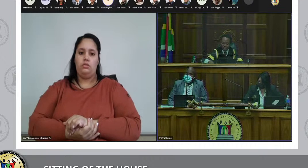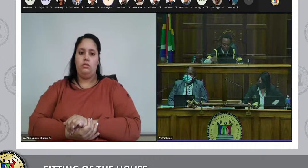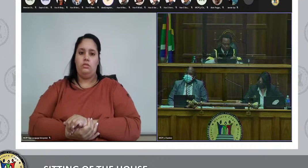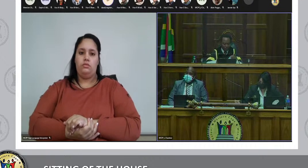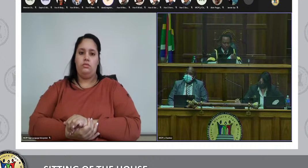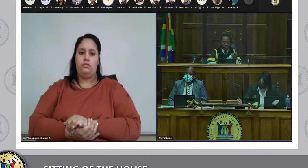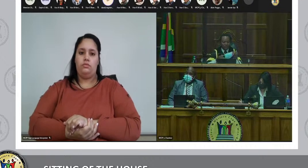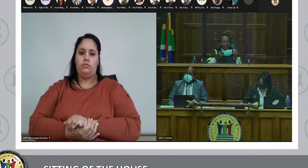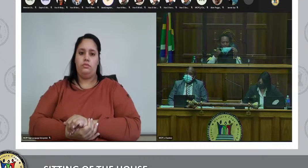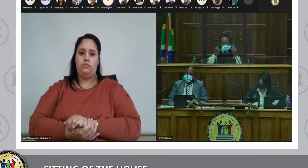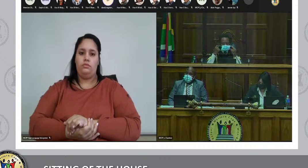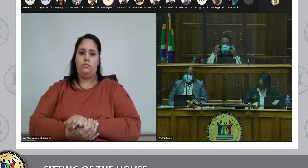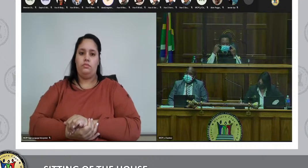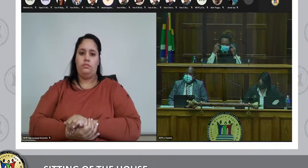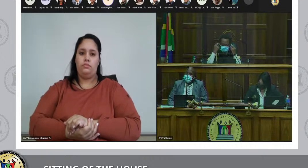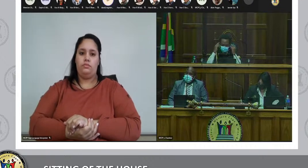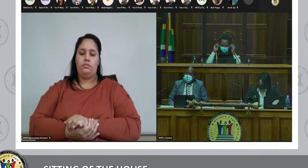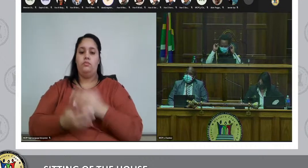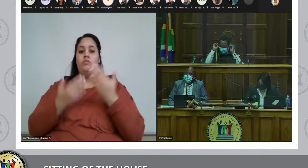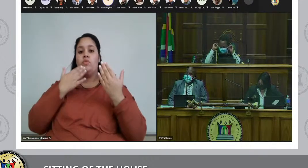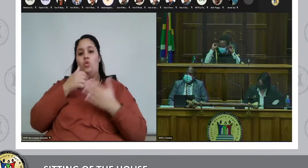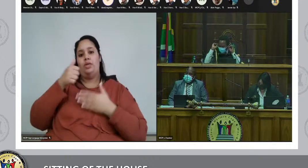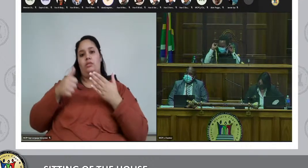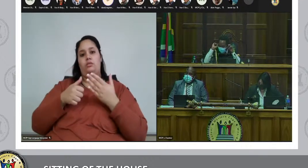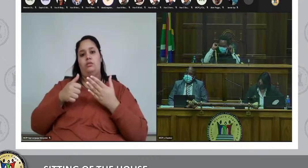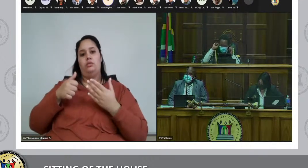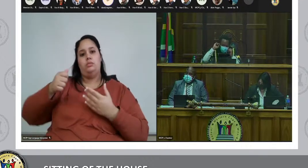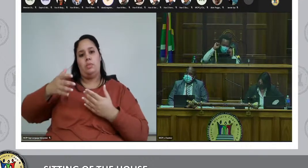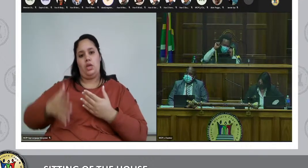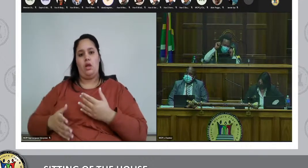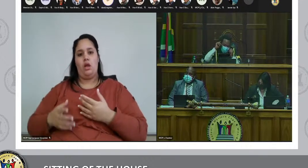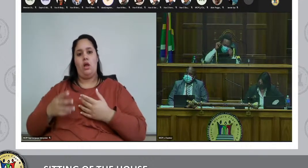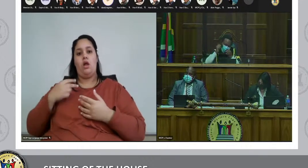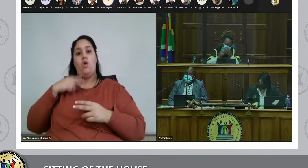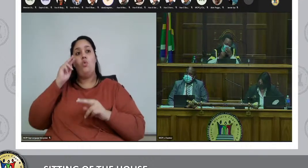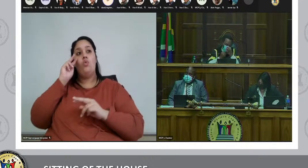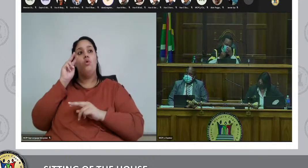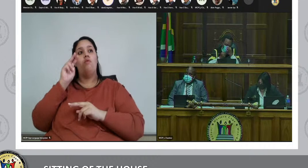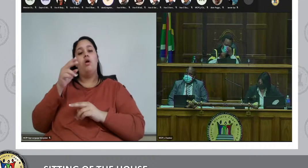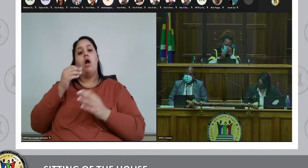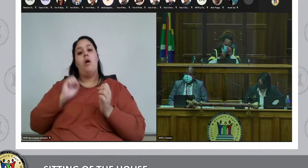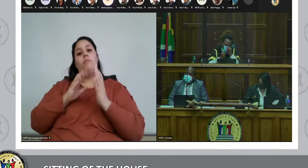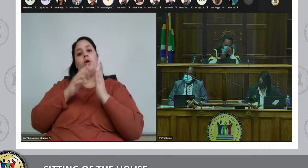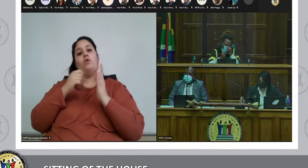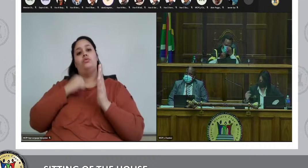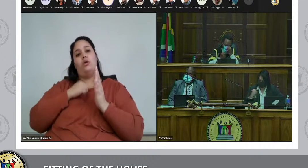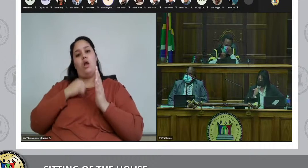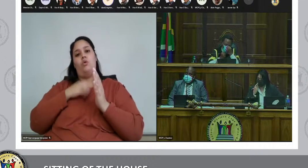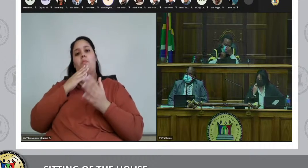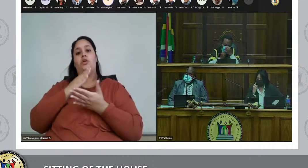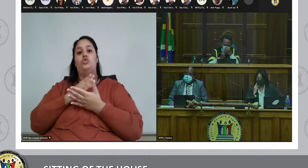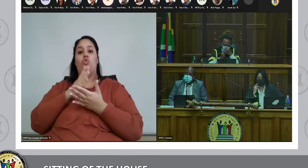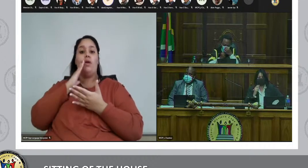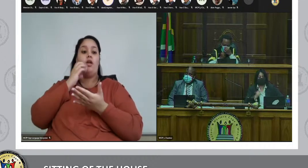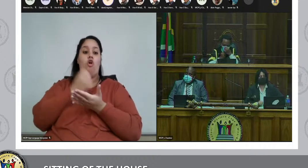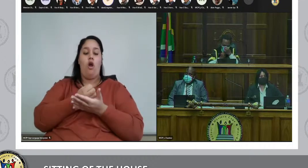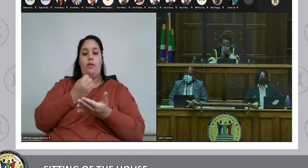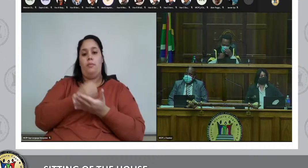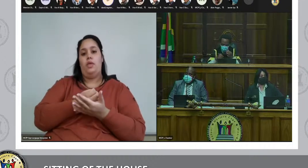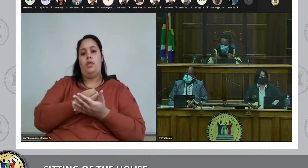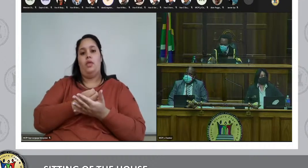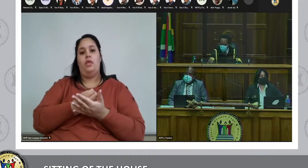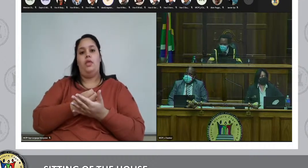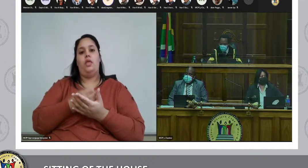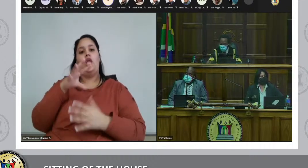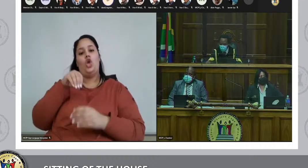Thank you, Deputy Speaker. Looking forward, our approach will, of course, be to ensure that the economy,